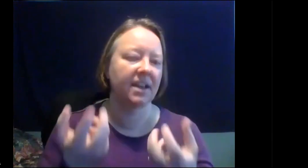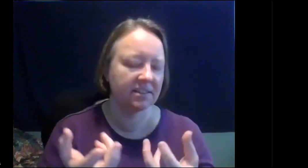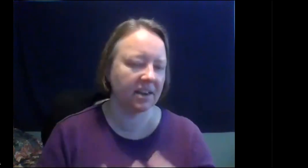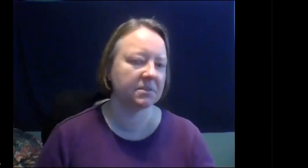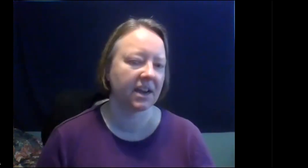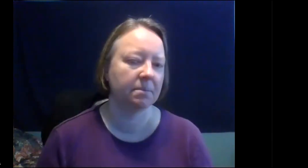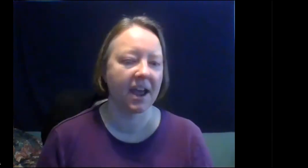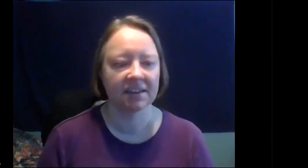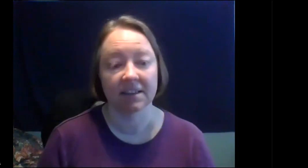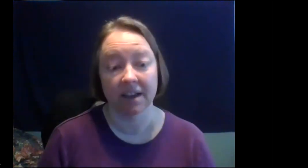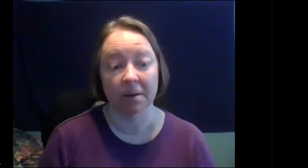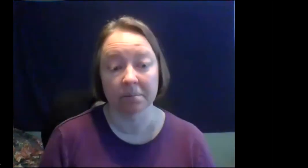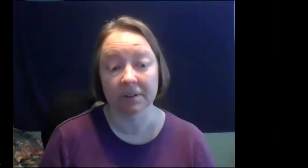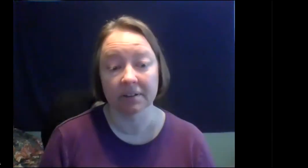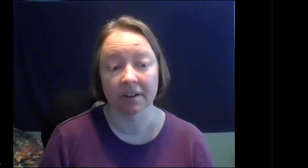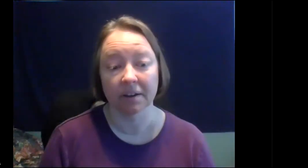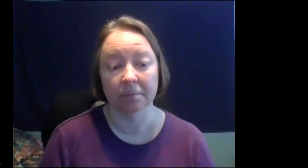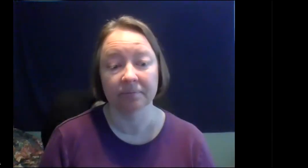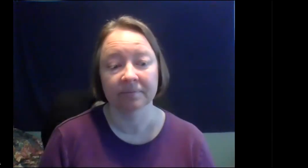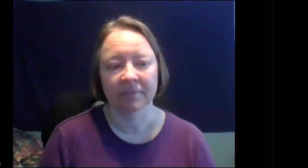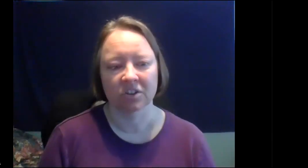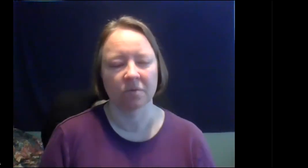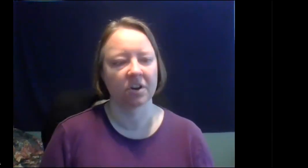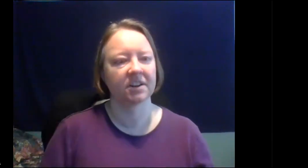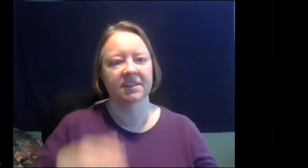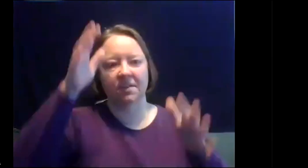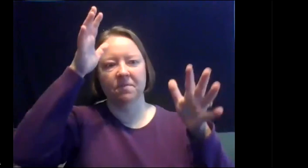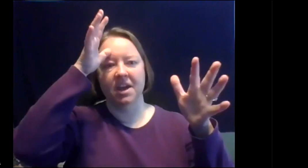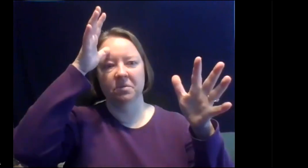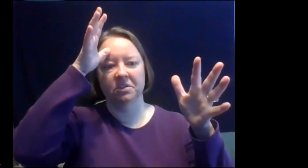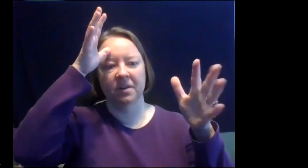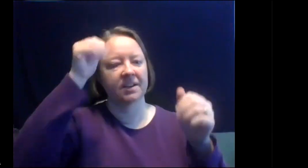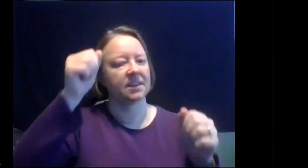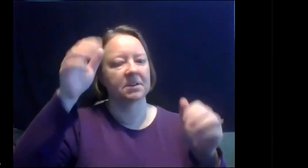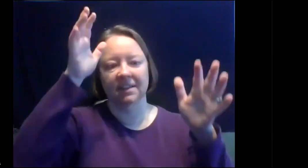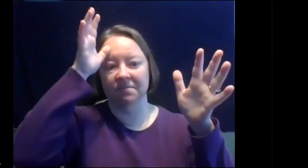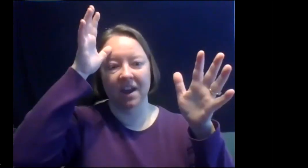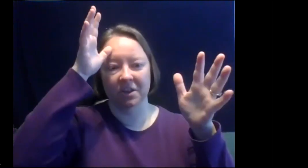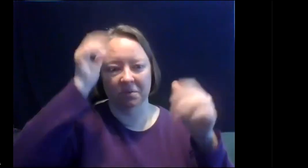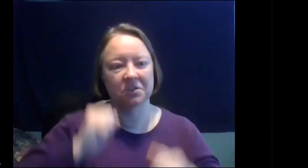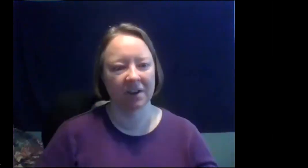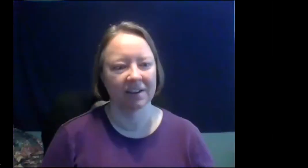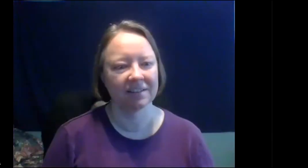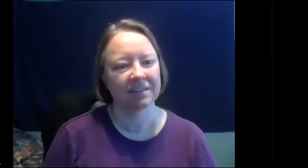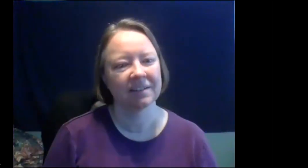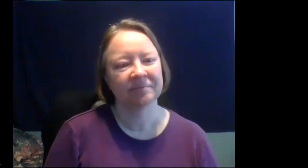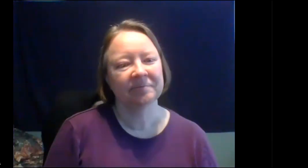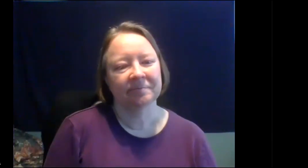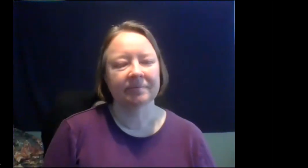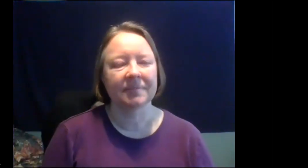that same sign back to them. So if they're going to sign father with two hands, I'm going to sign father with two hands.